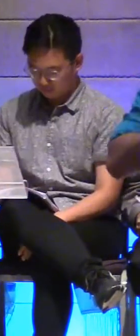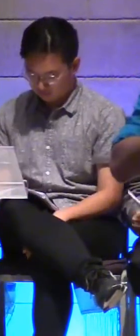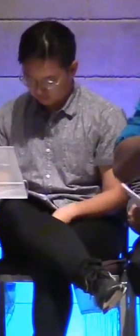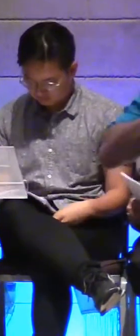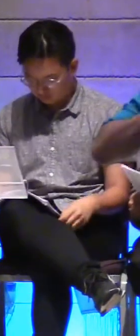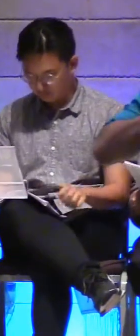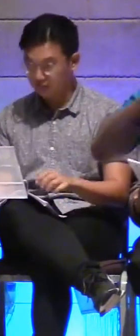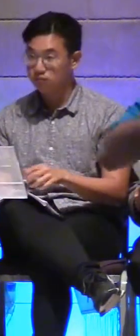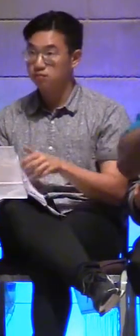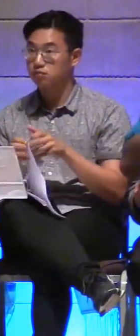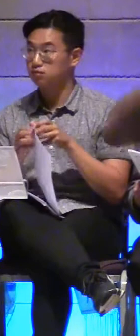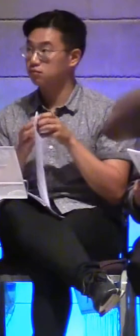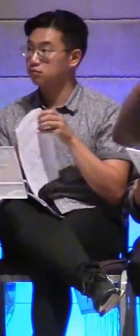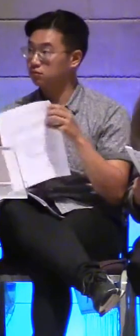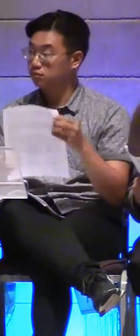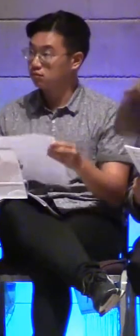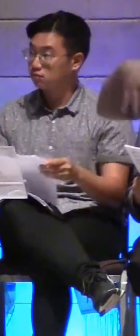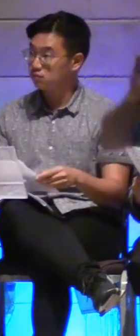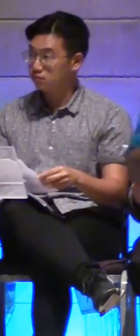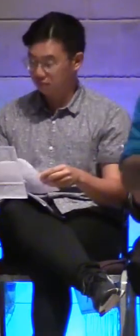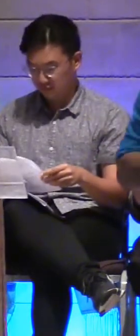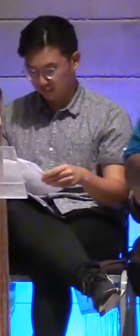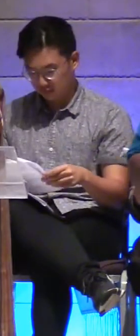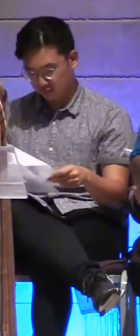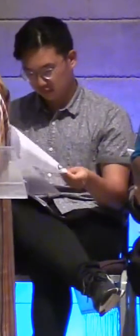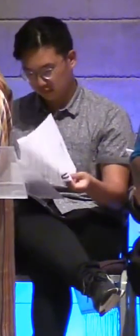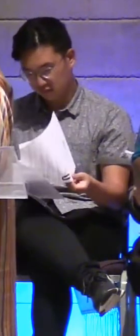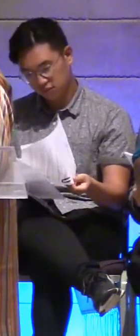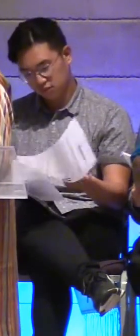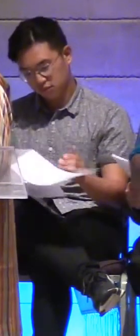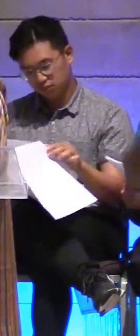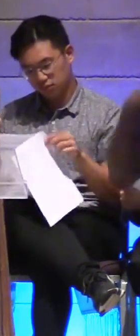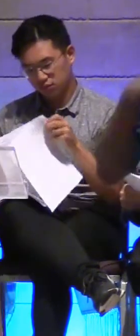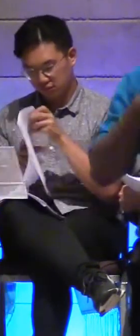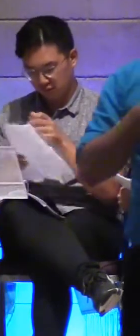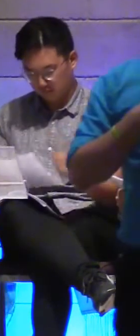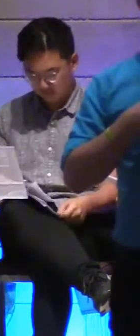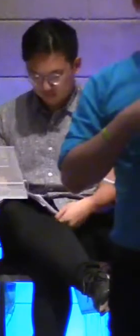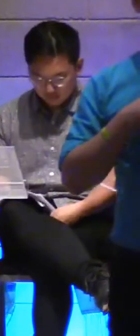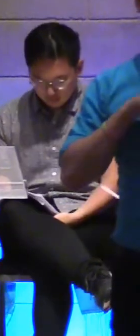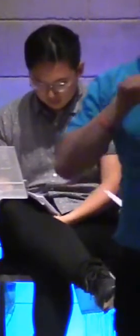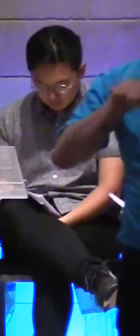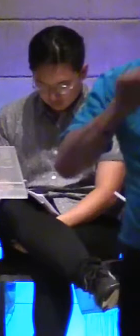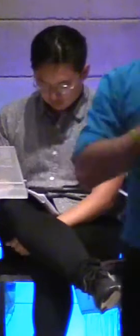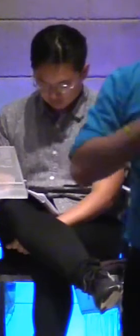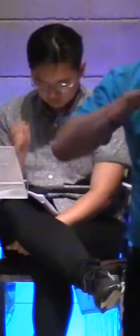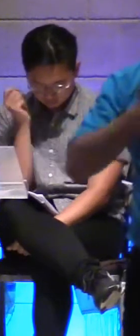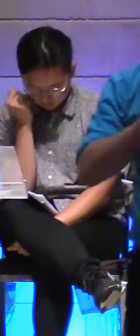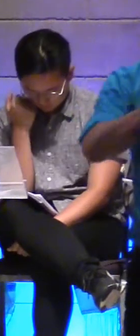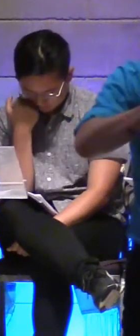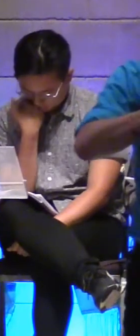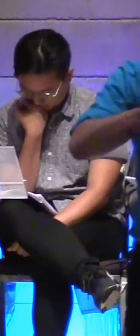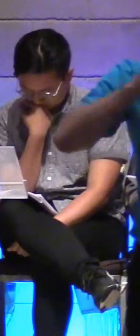to 35 years. As we collected stories from our community, we saw that people understood that